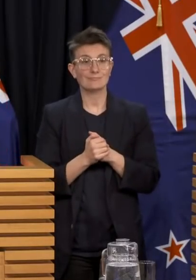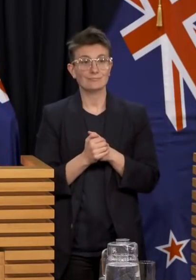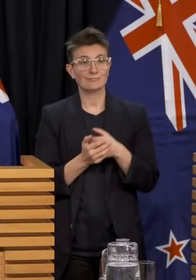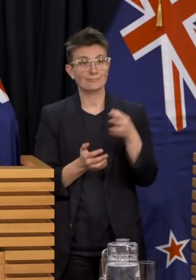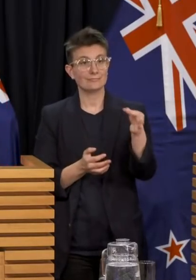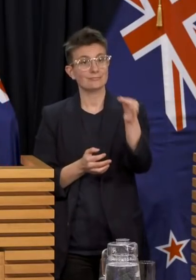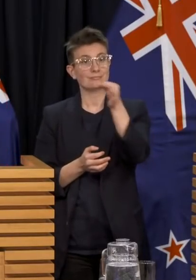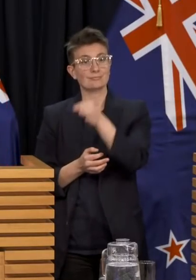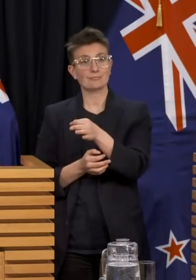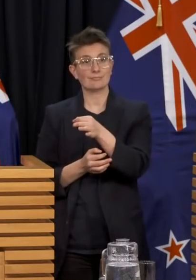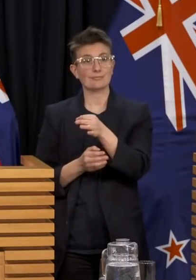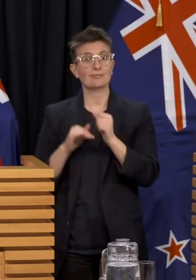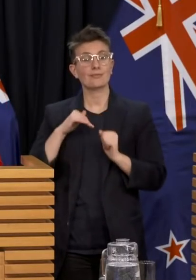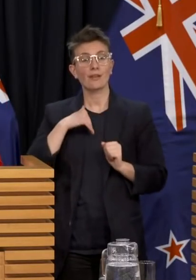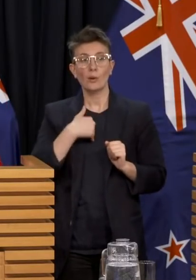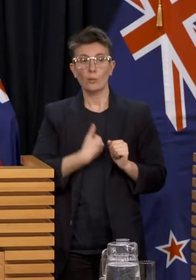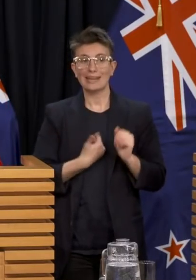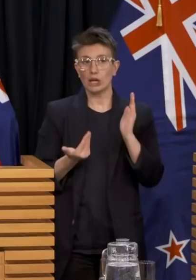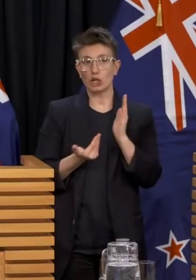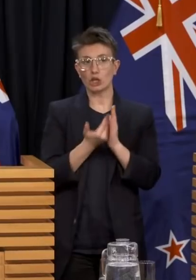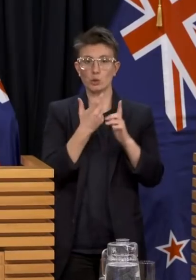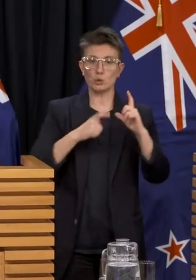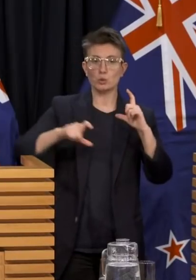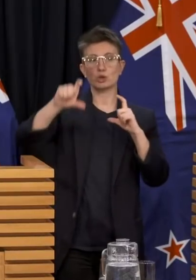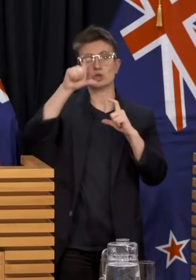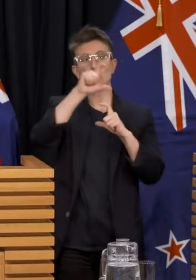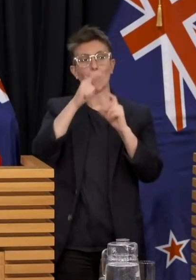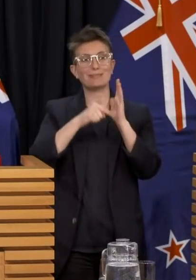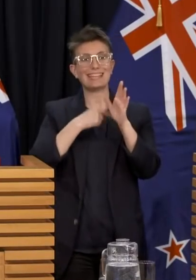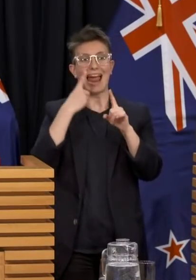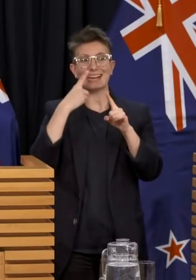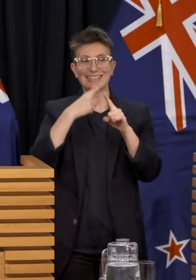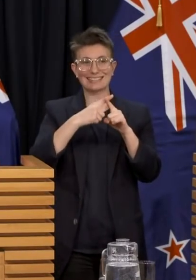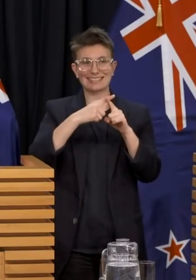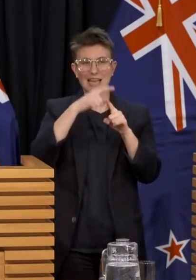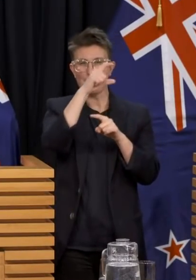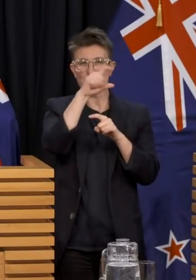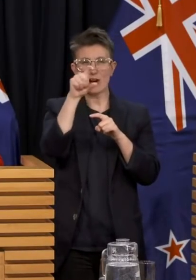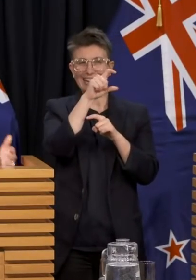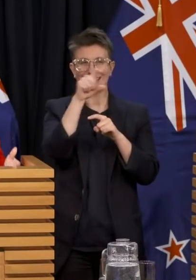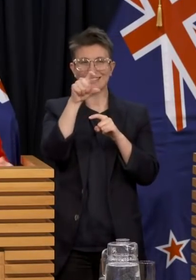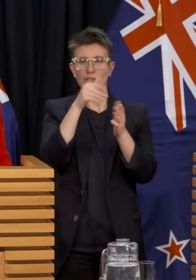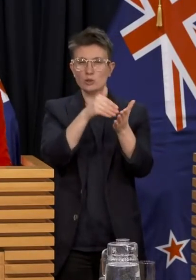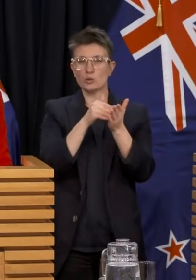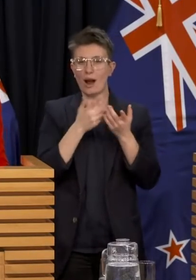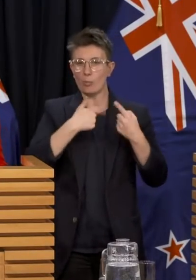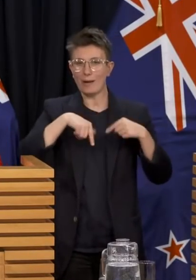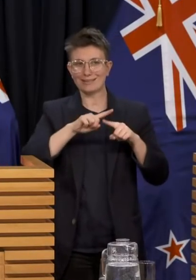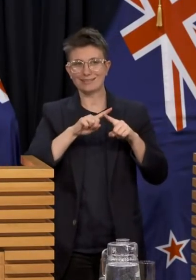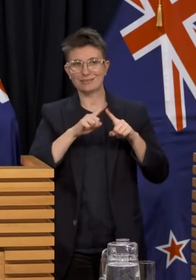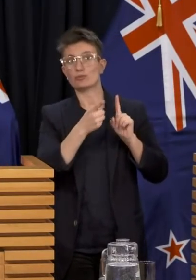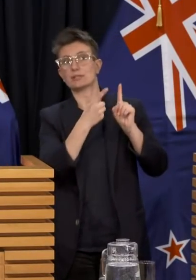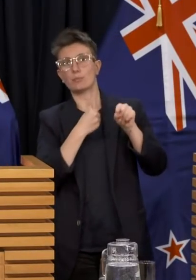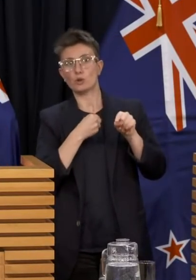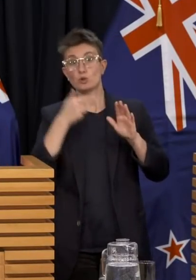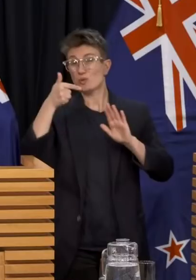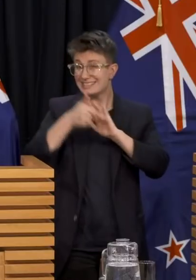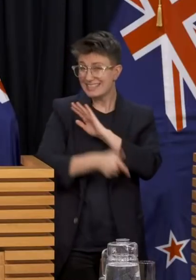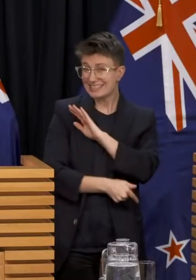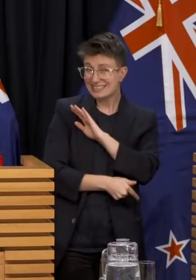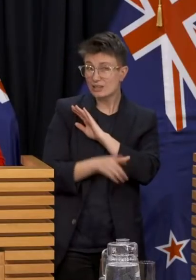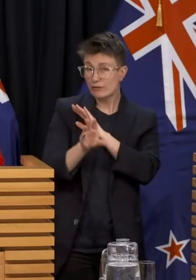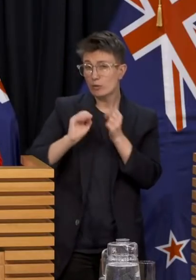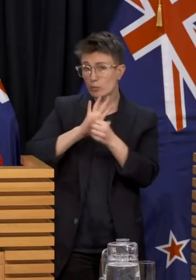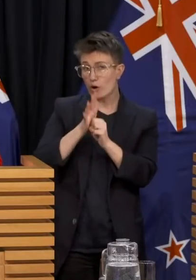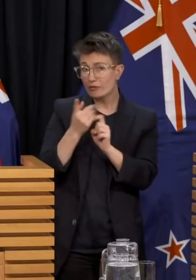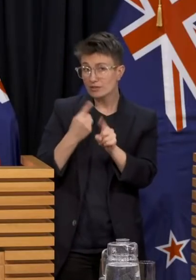top tax bracket to help deal with the debt that we're taking on for the COVID response? You will have heard me this morning talk about our